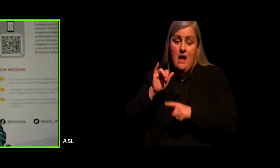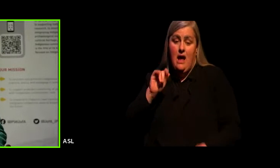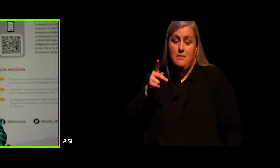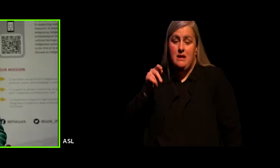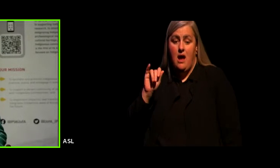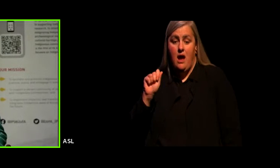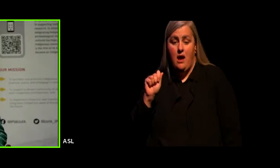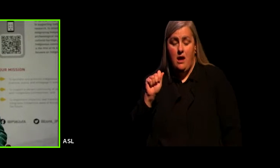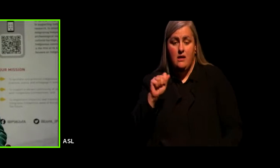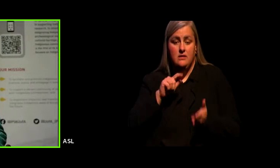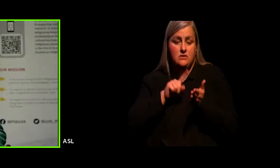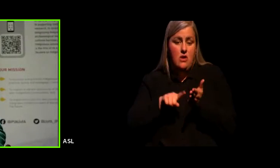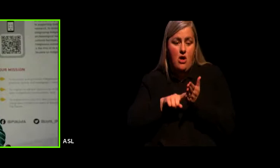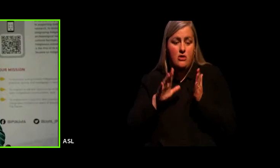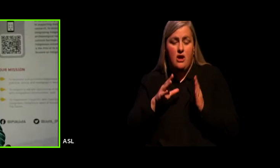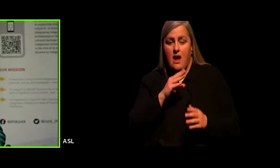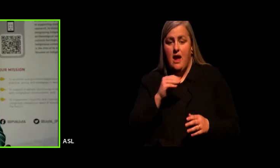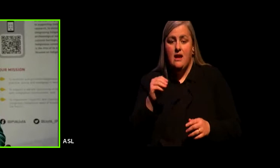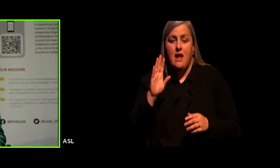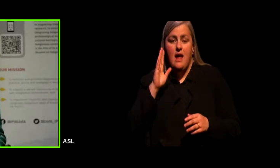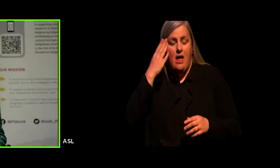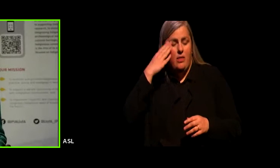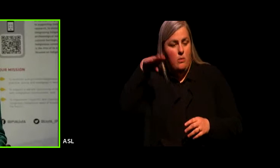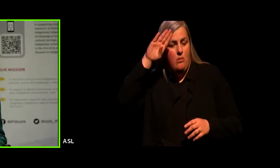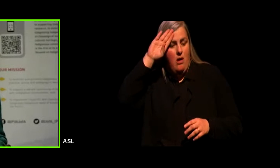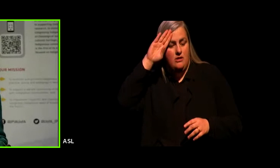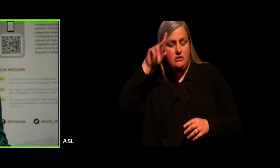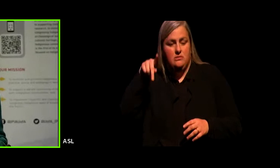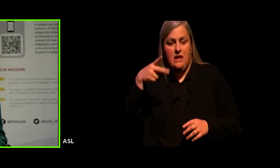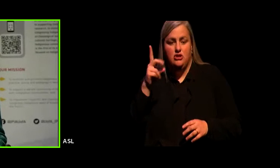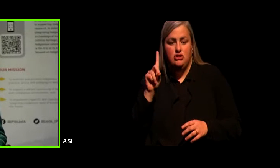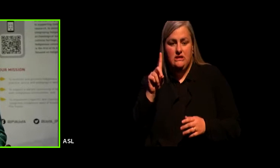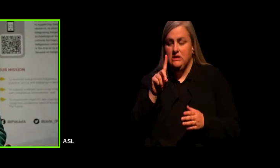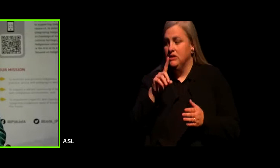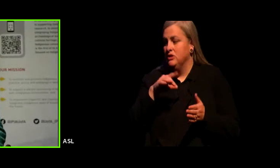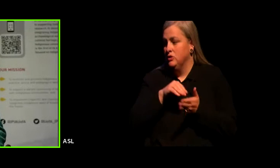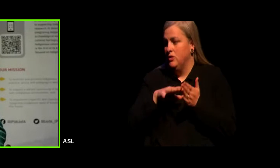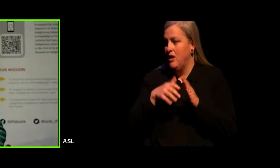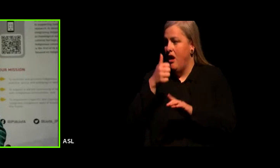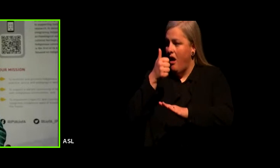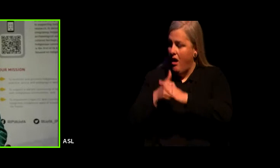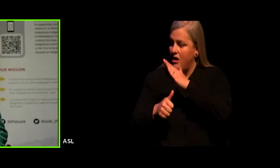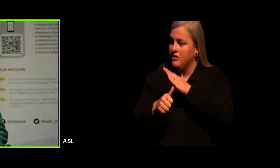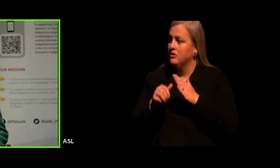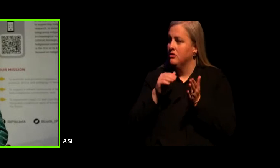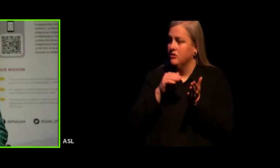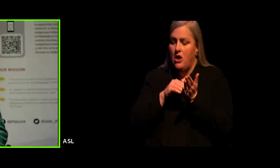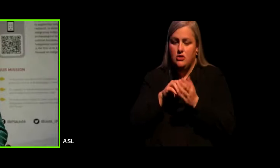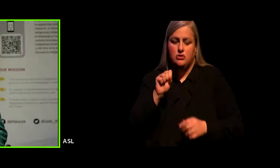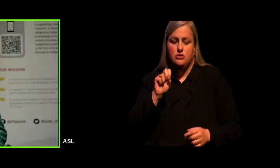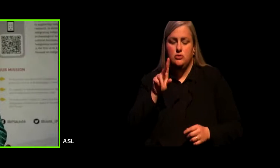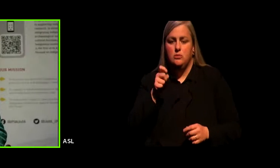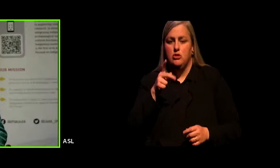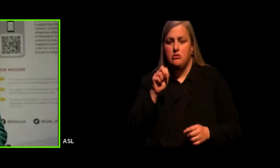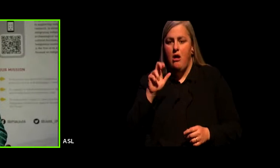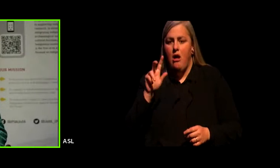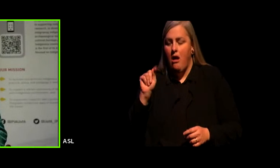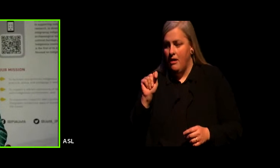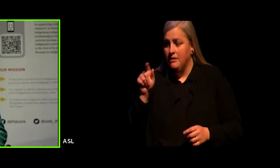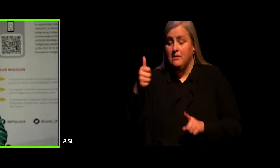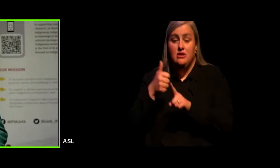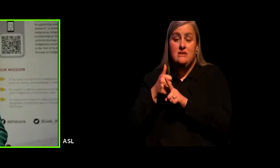and anthropology PhD student under the direction of Dr. Kisha Supernant. She's Acadian and